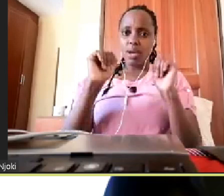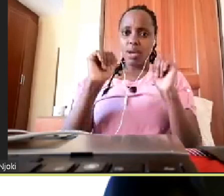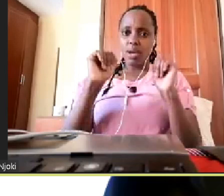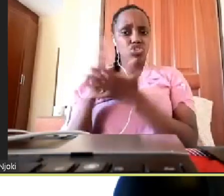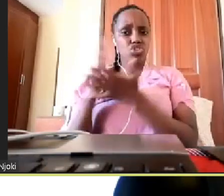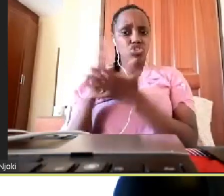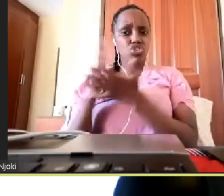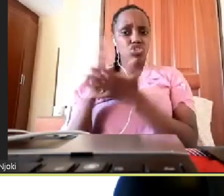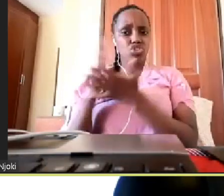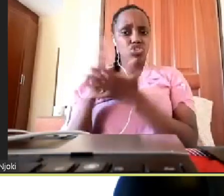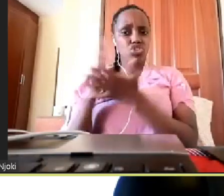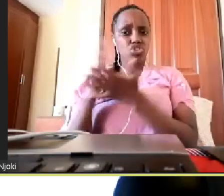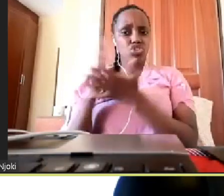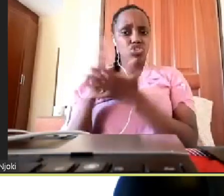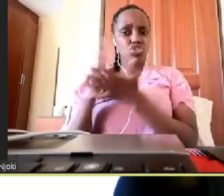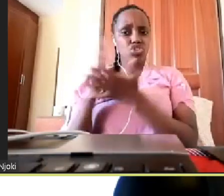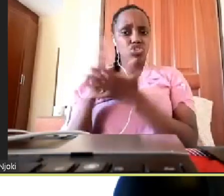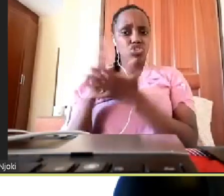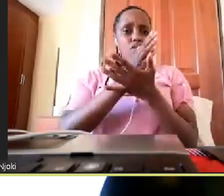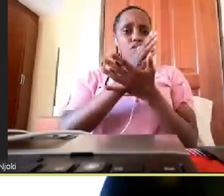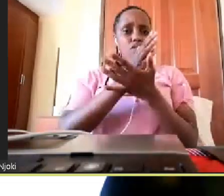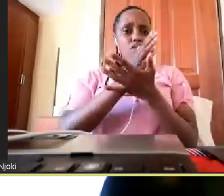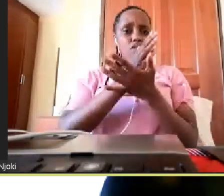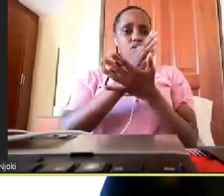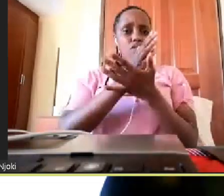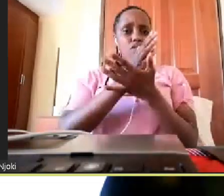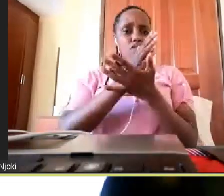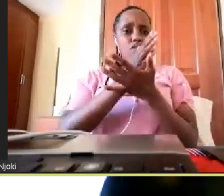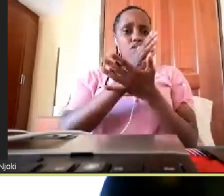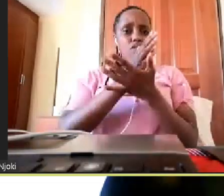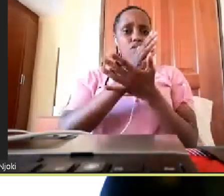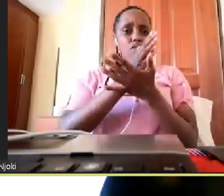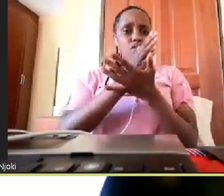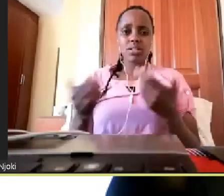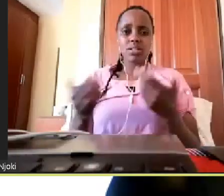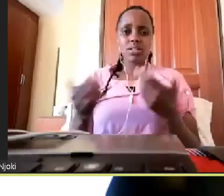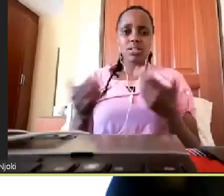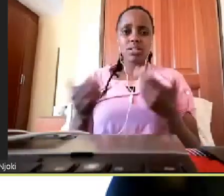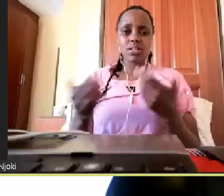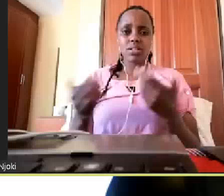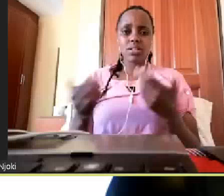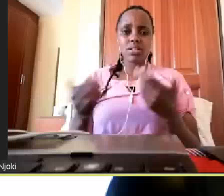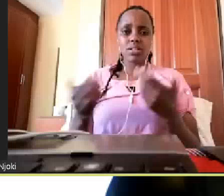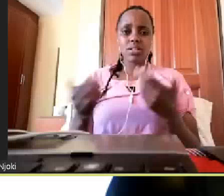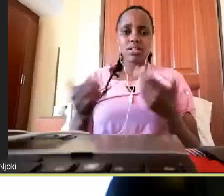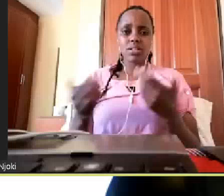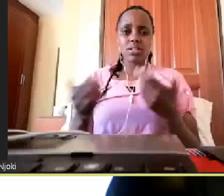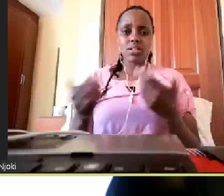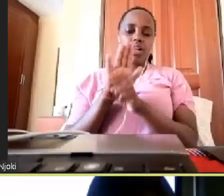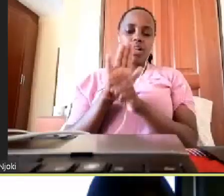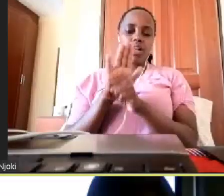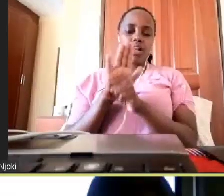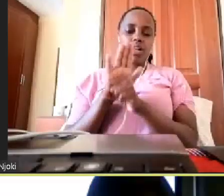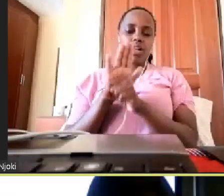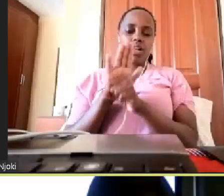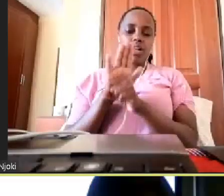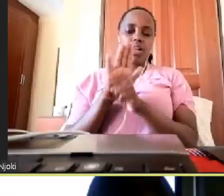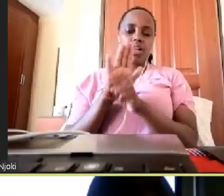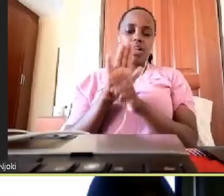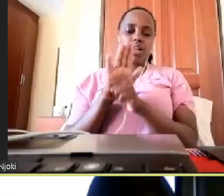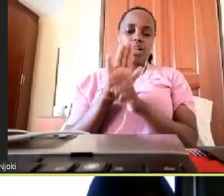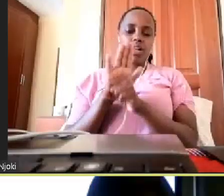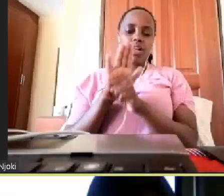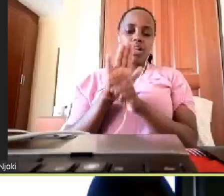experiences more than confirmed reports, confirmed statistics. And we had to have a lot of back and forth to say,